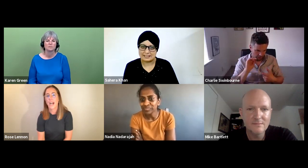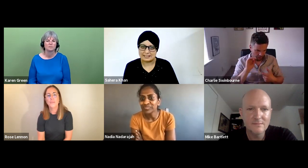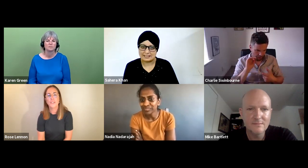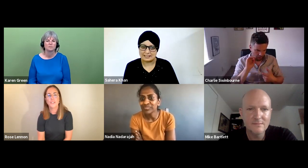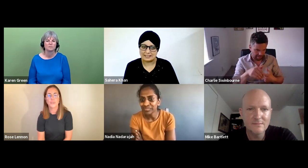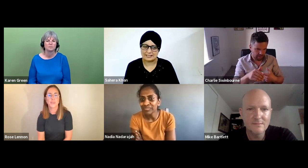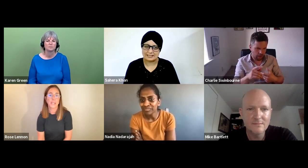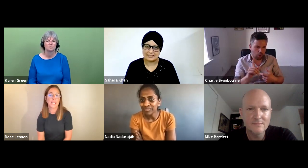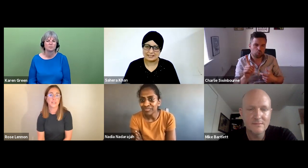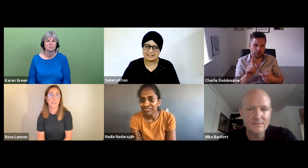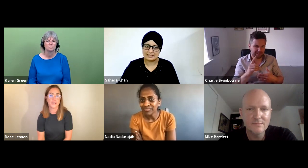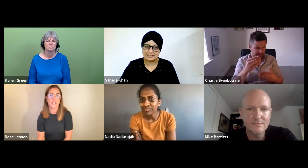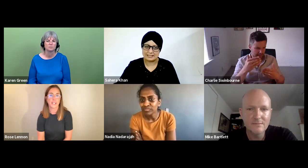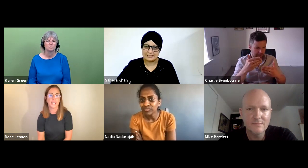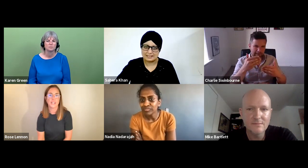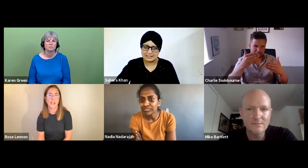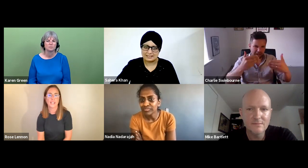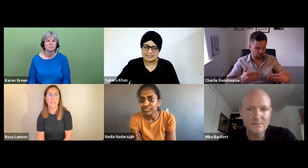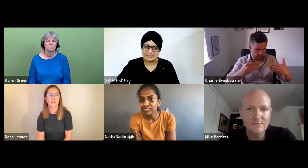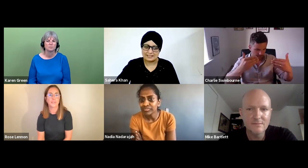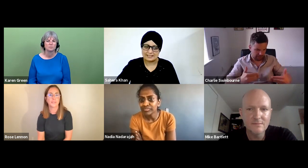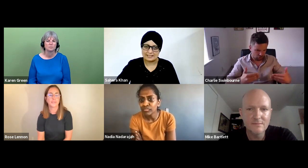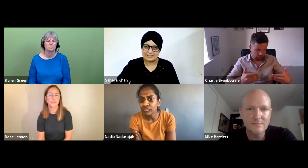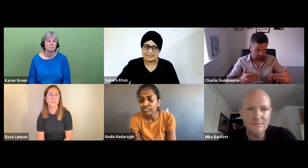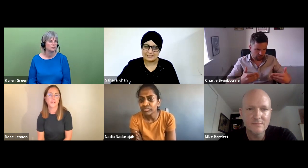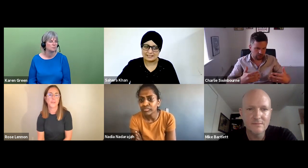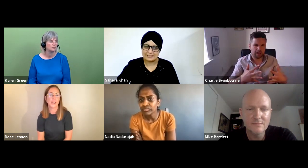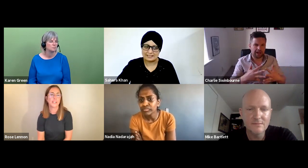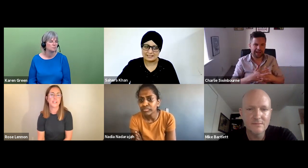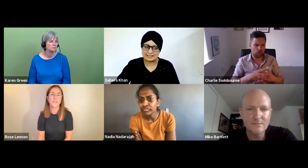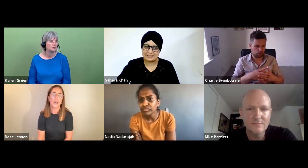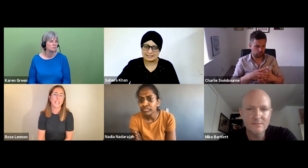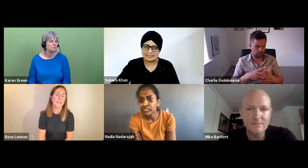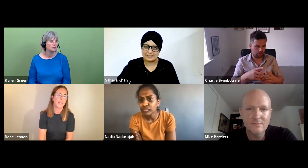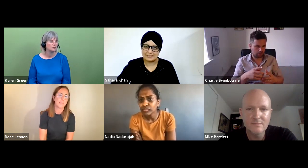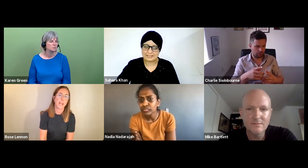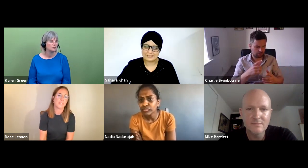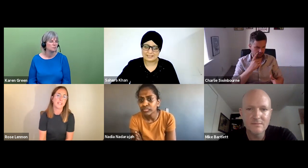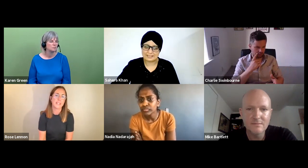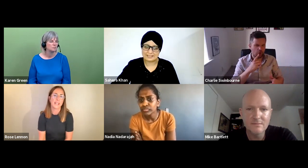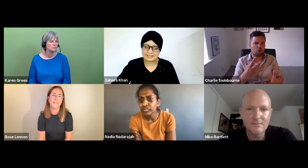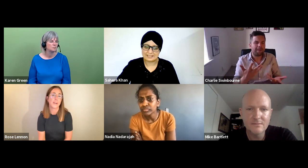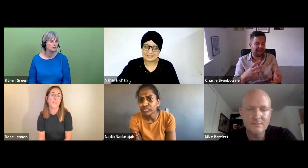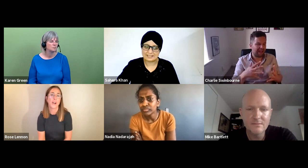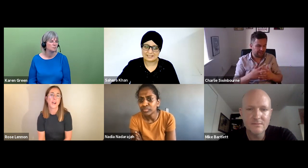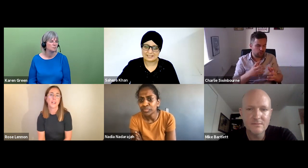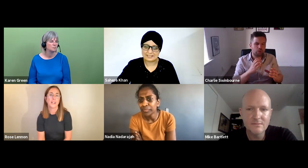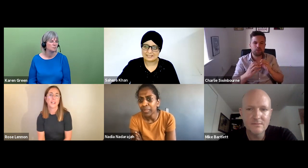How did you, as a BSL user, interact at the Royal Court? And did you find there to be any barriers? And if there were,